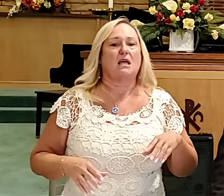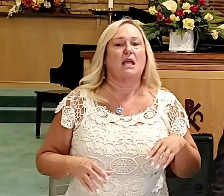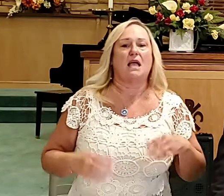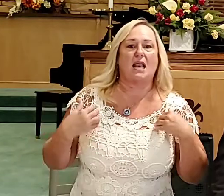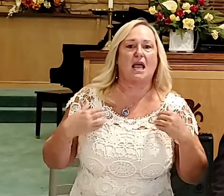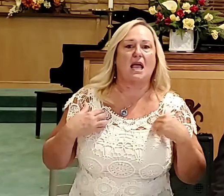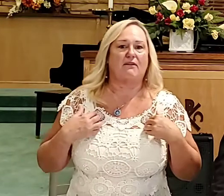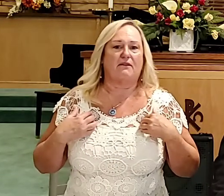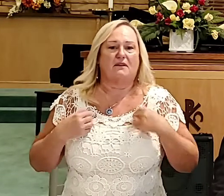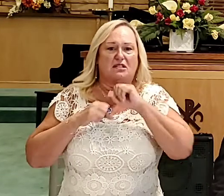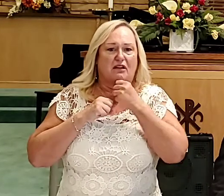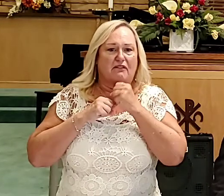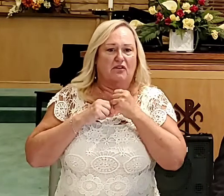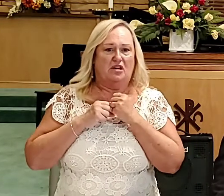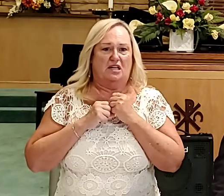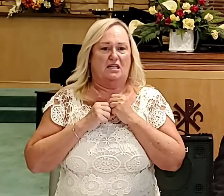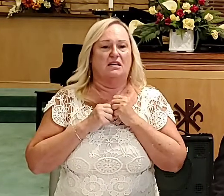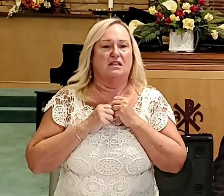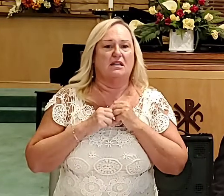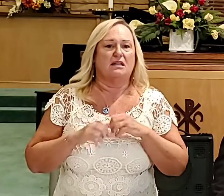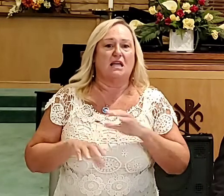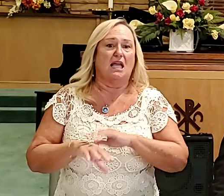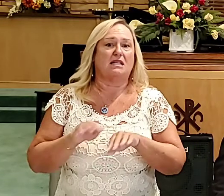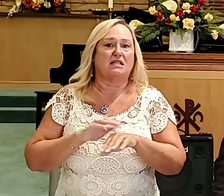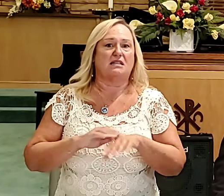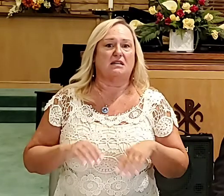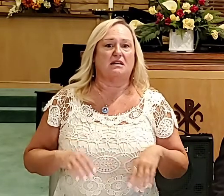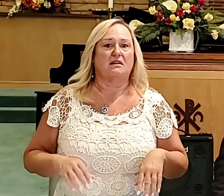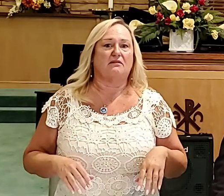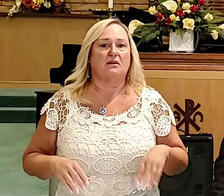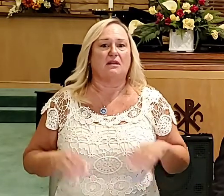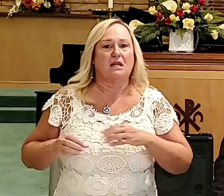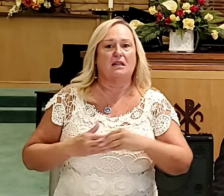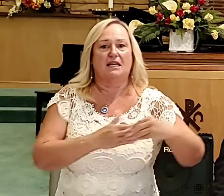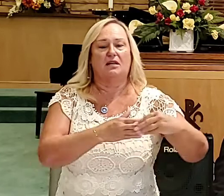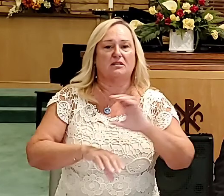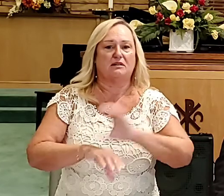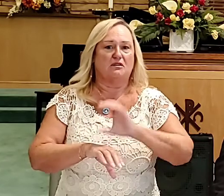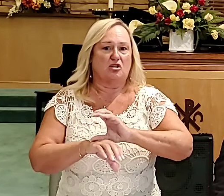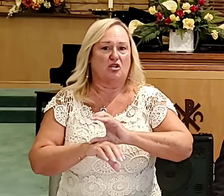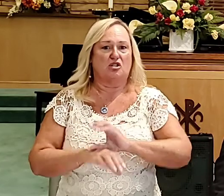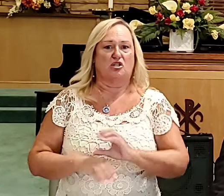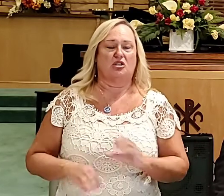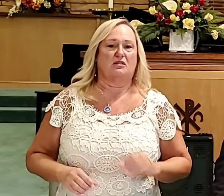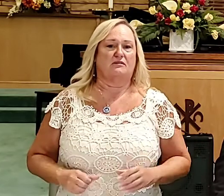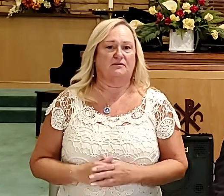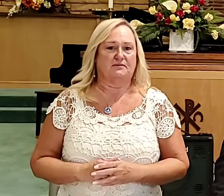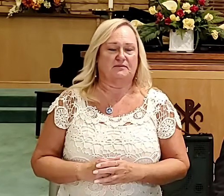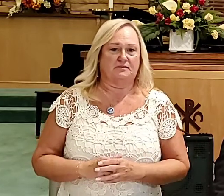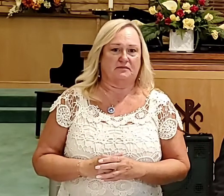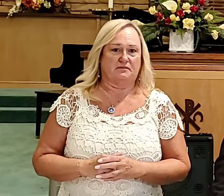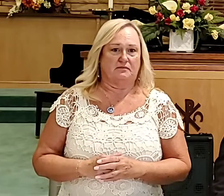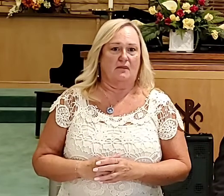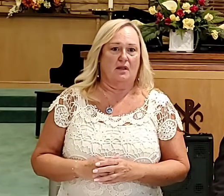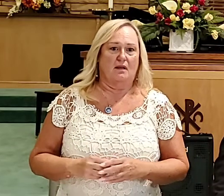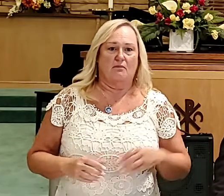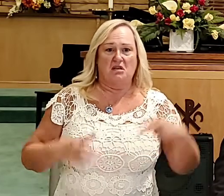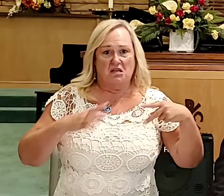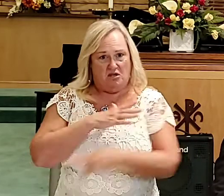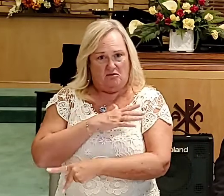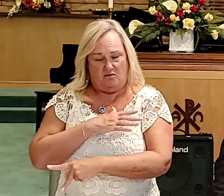undergo great suffering at the hands of the elders and chief priests and scribes, and be